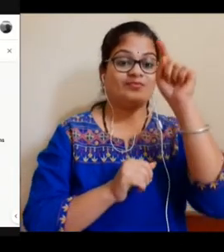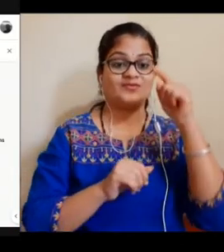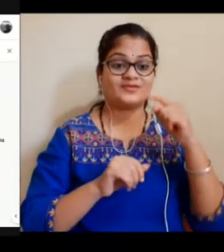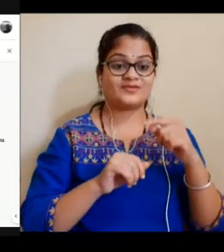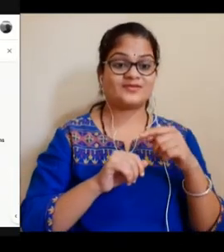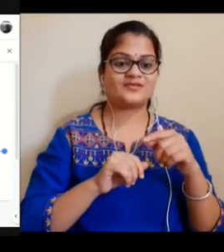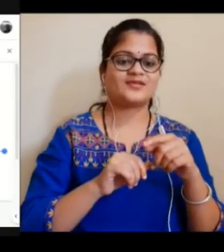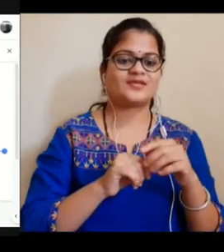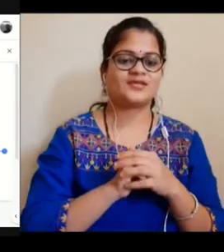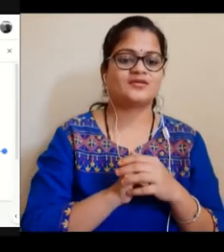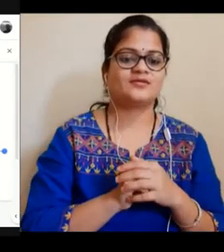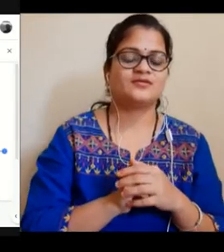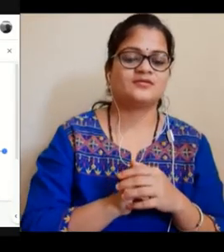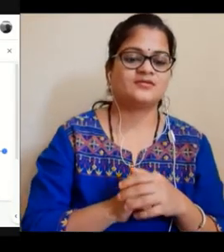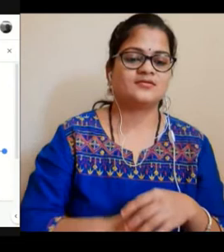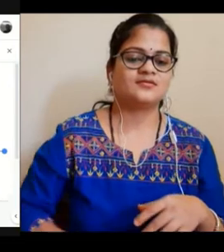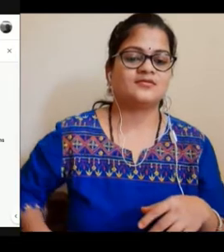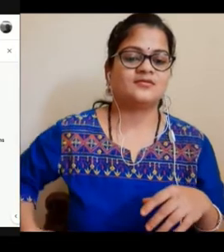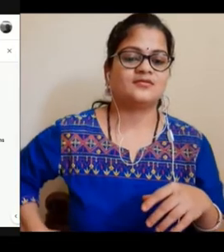So now you get a nice